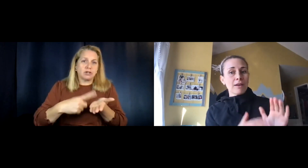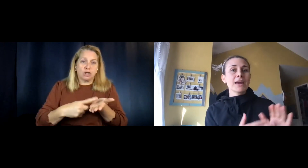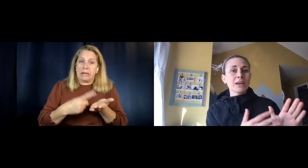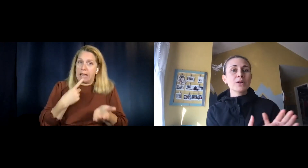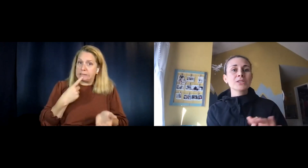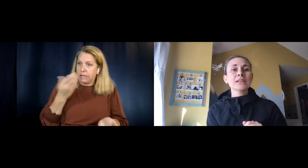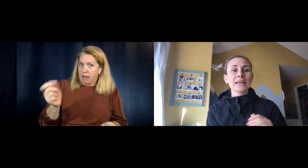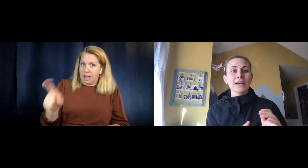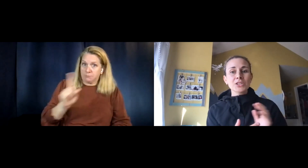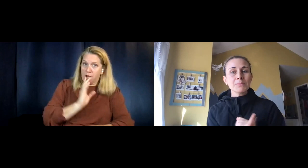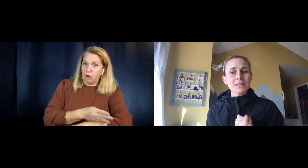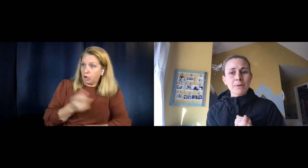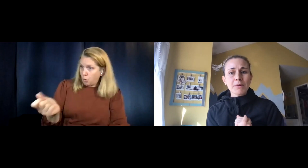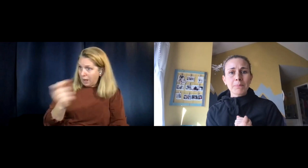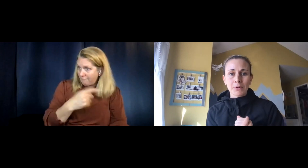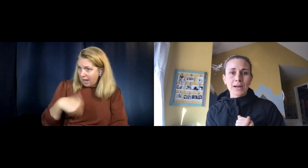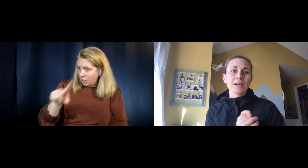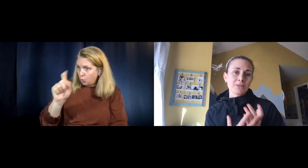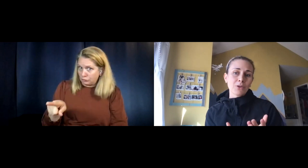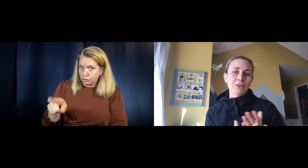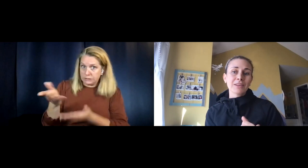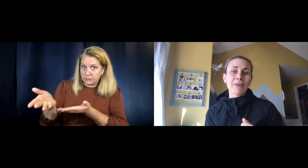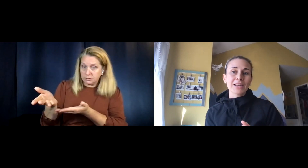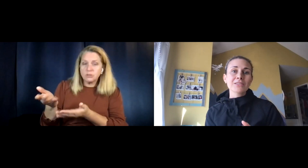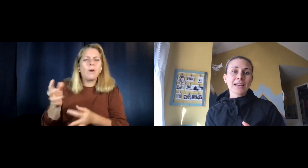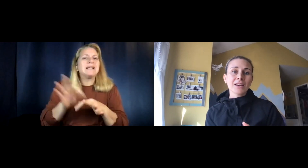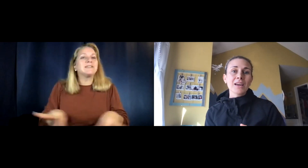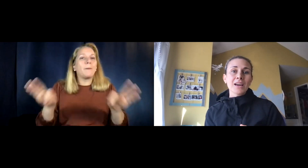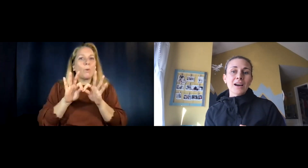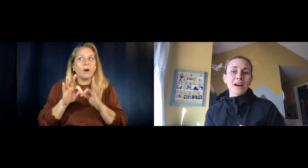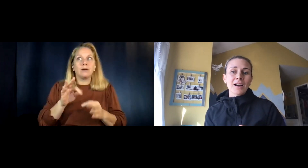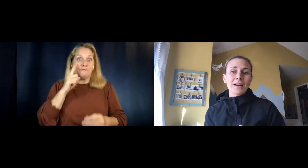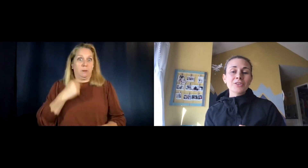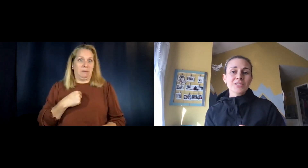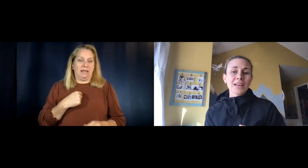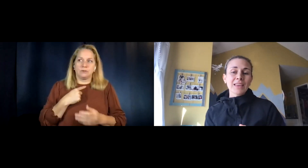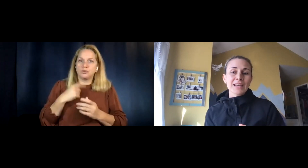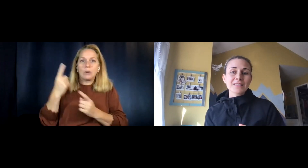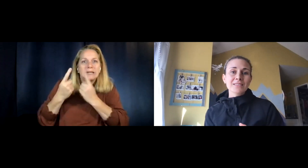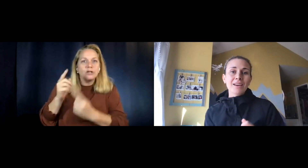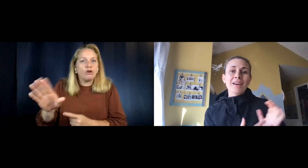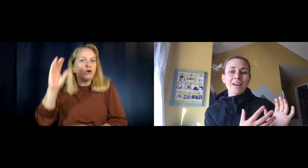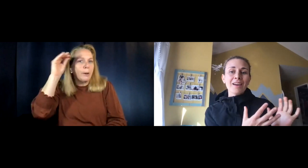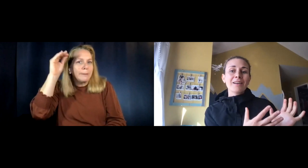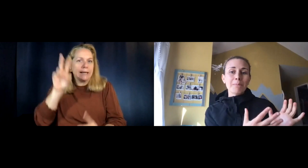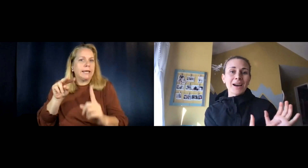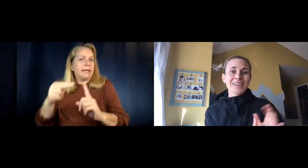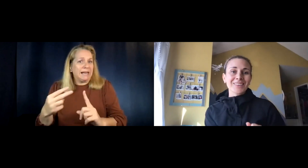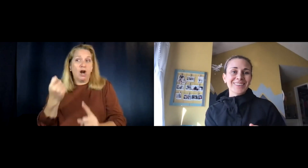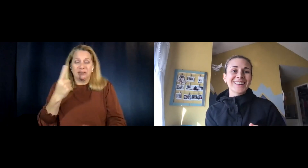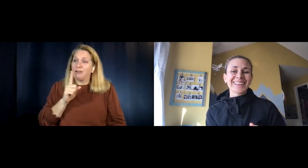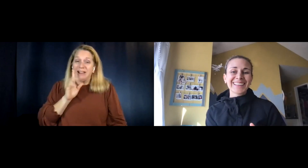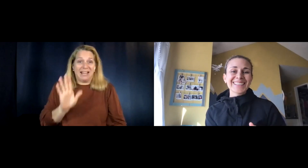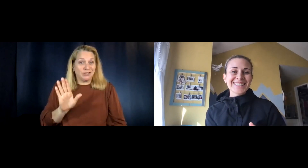you have any question? Like to me, it's very important, and it's all of the values. Like understand that is her